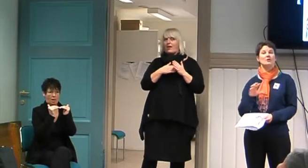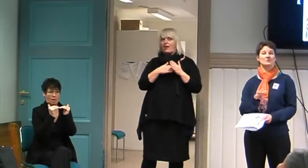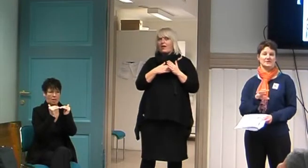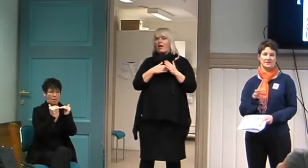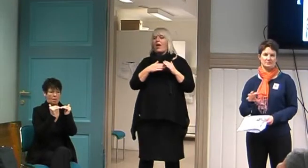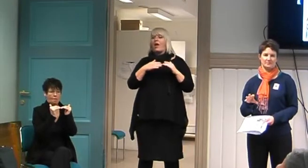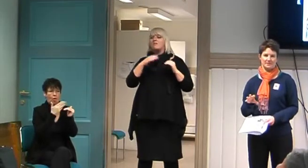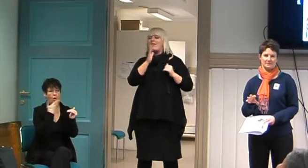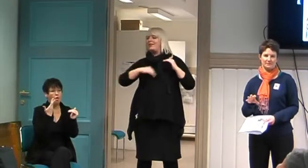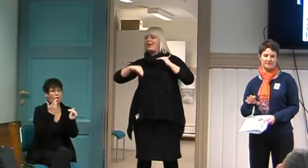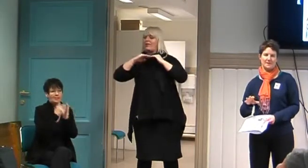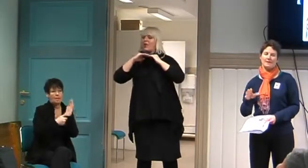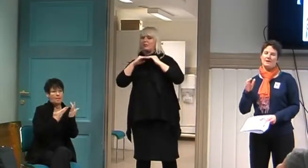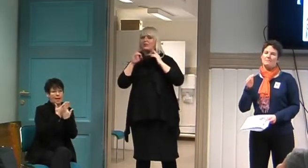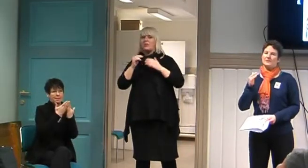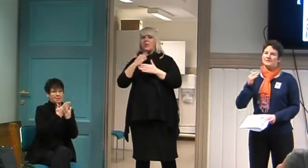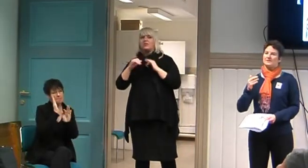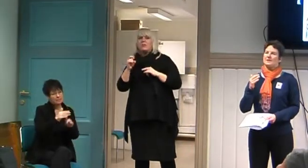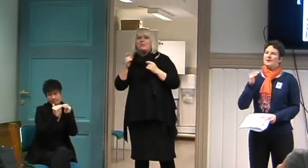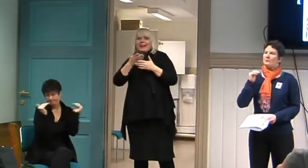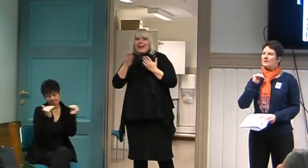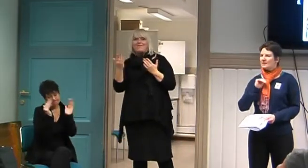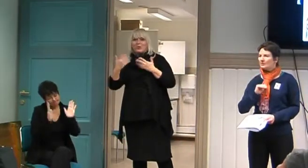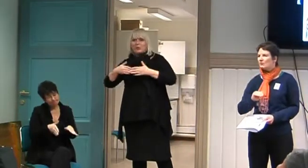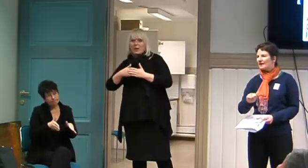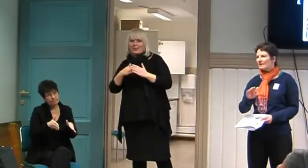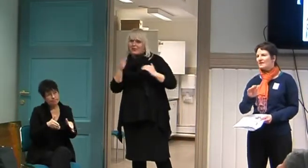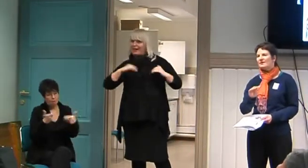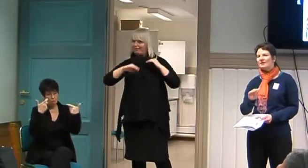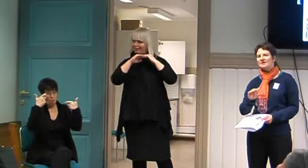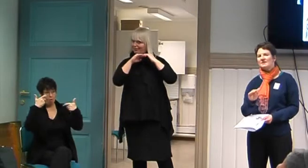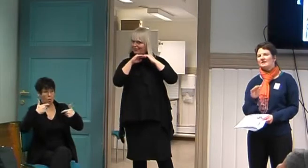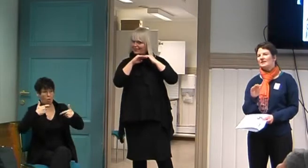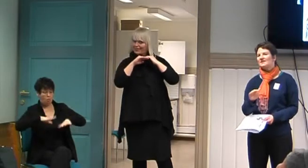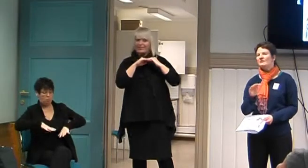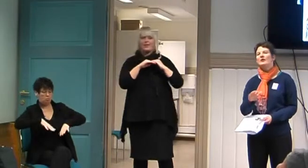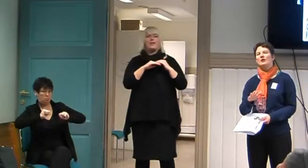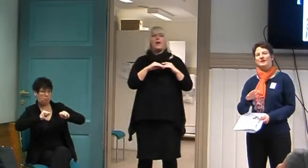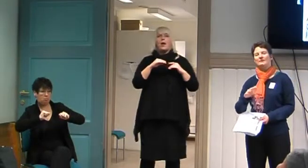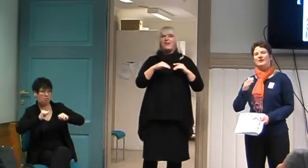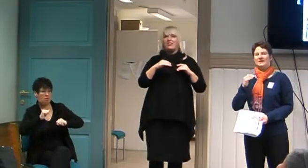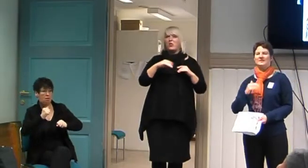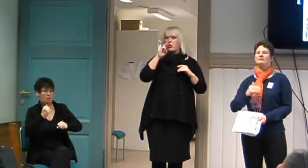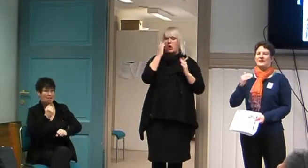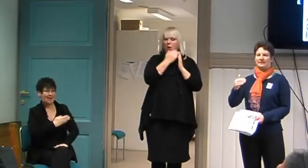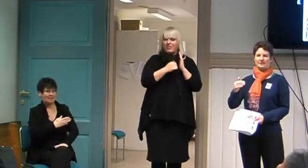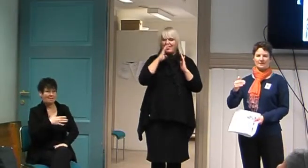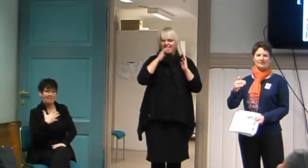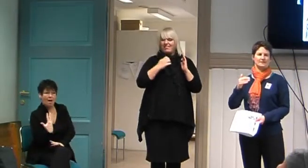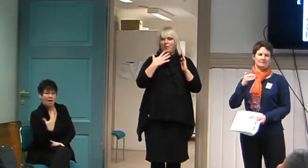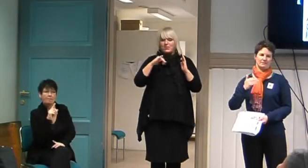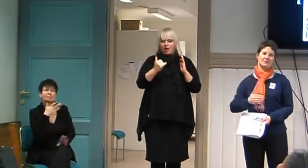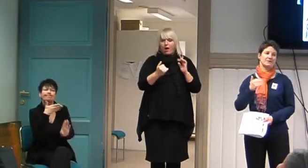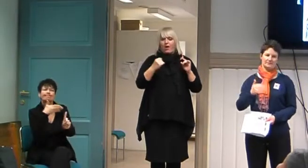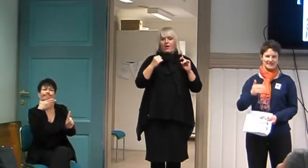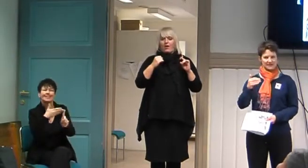for non-disabled people. But although the law came in 1995, it did recognise